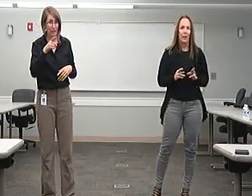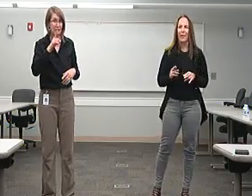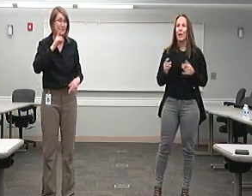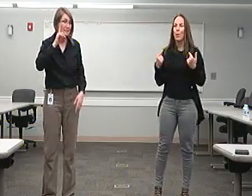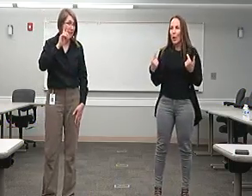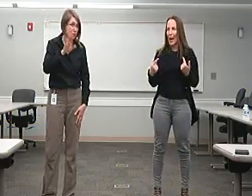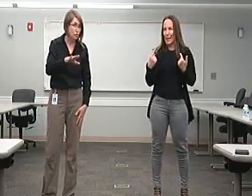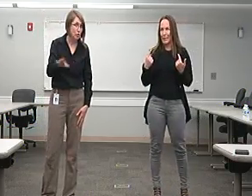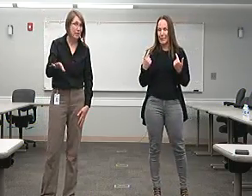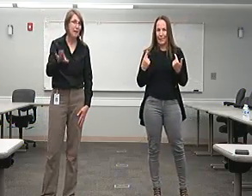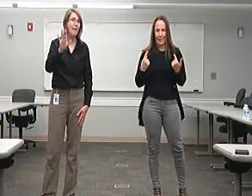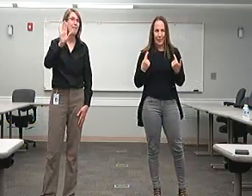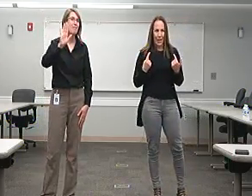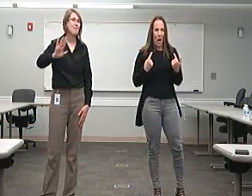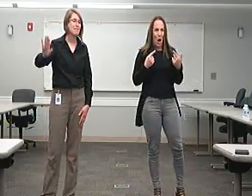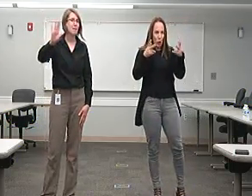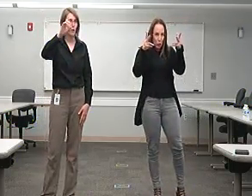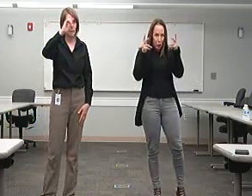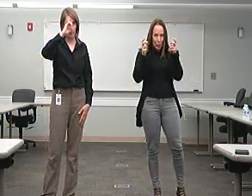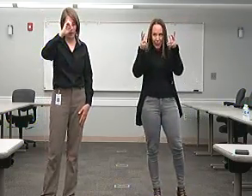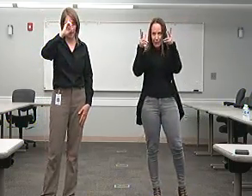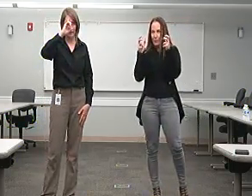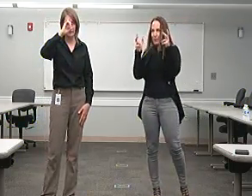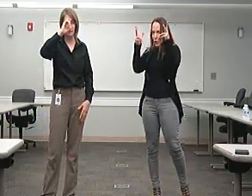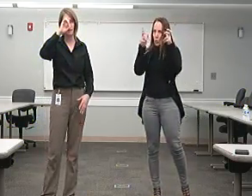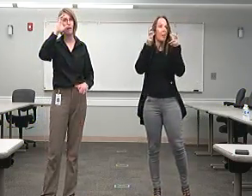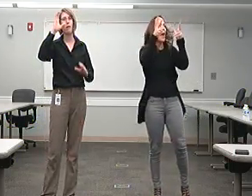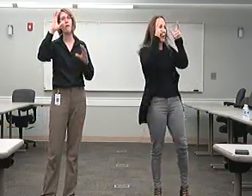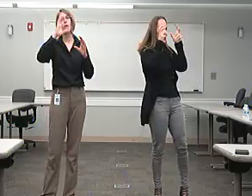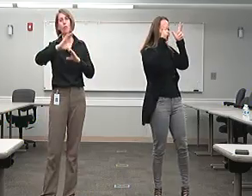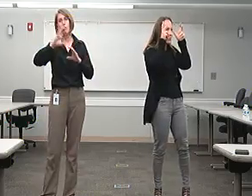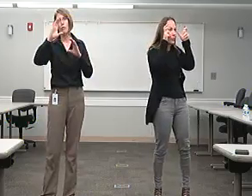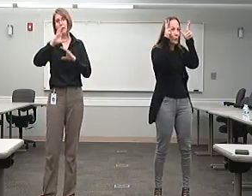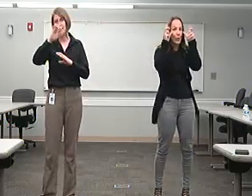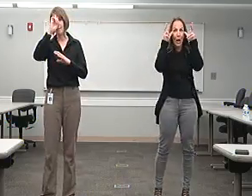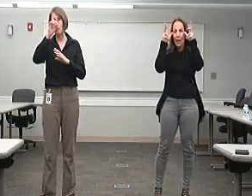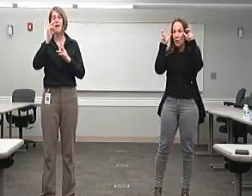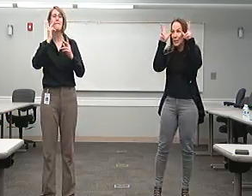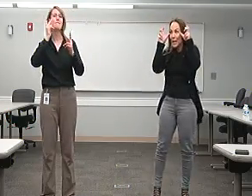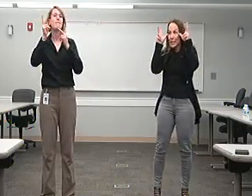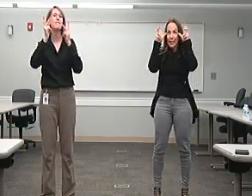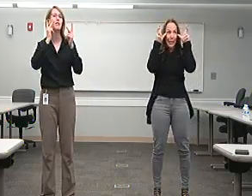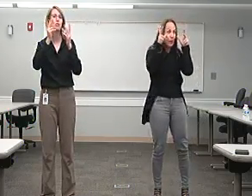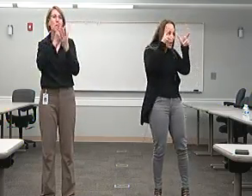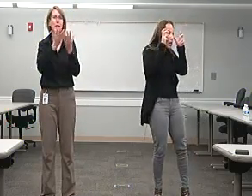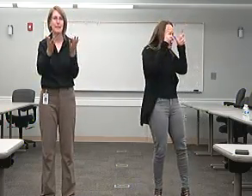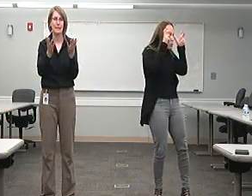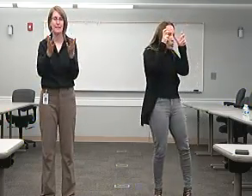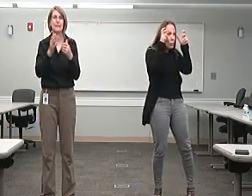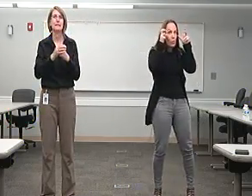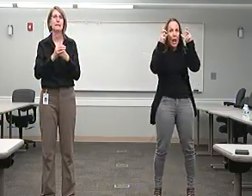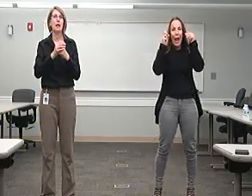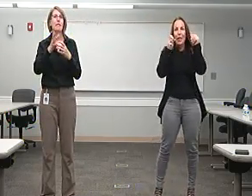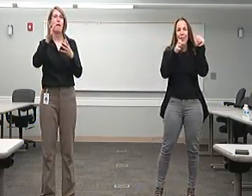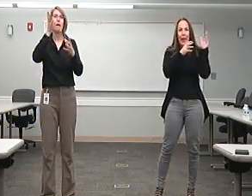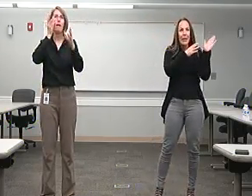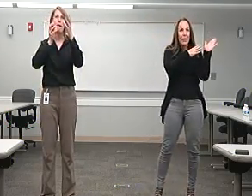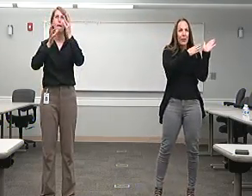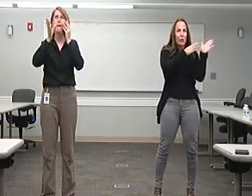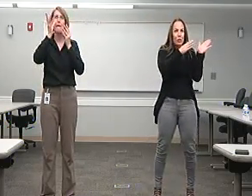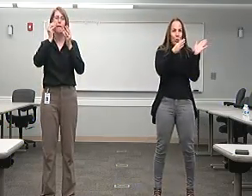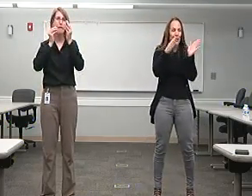brains are looking for visual patterns through their eyes. They're taking it in, and then they're sorting